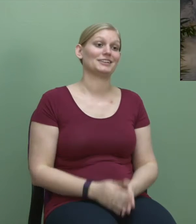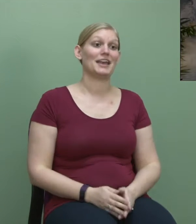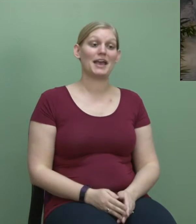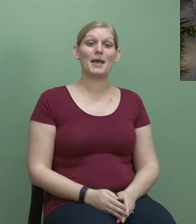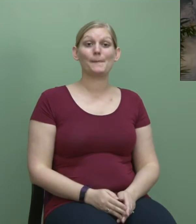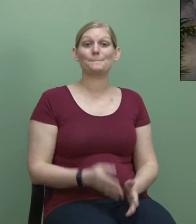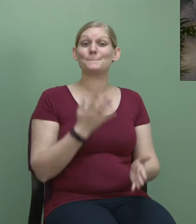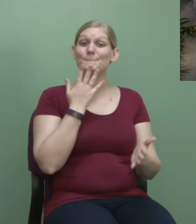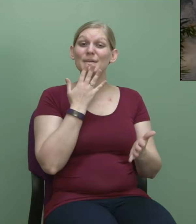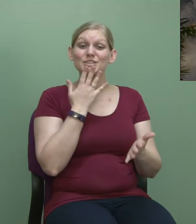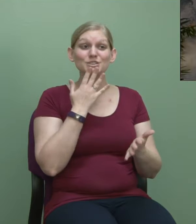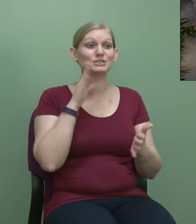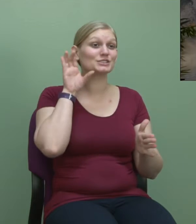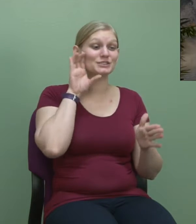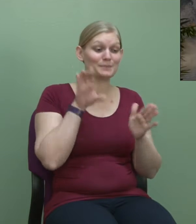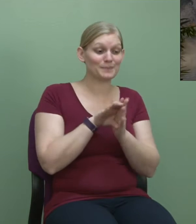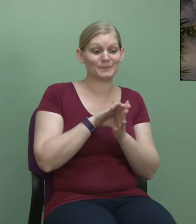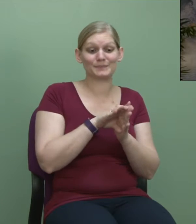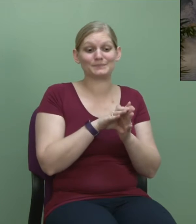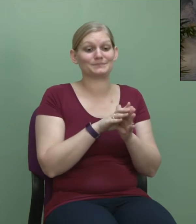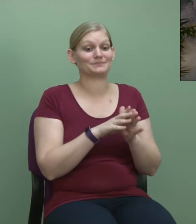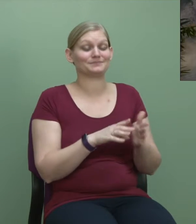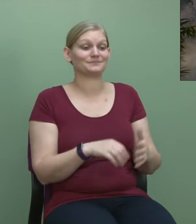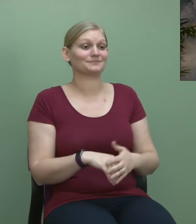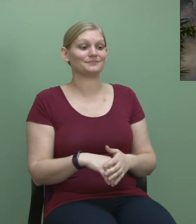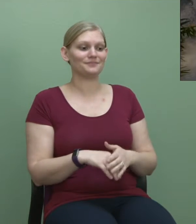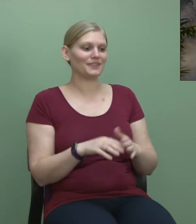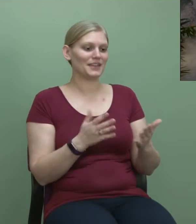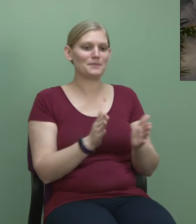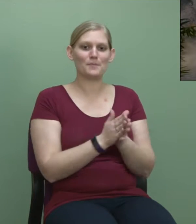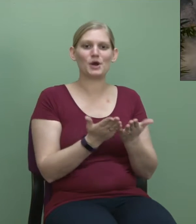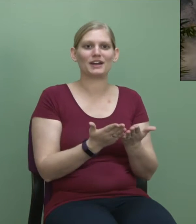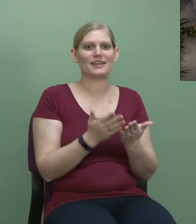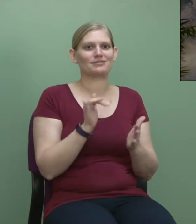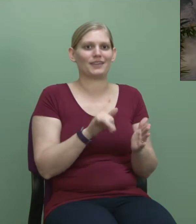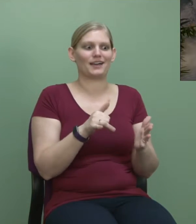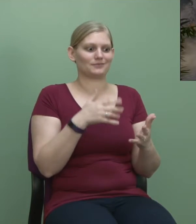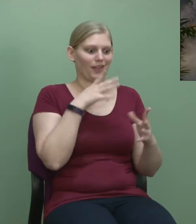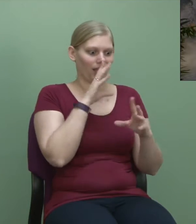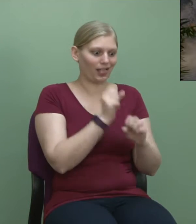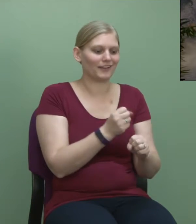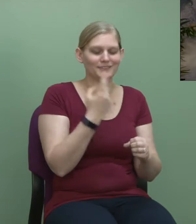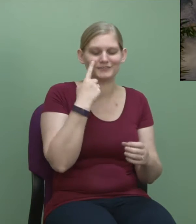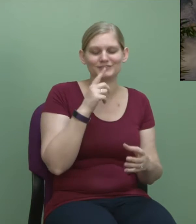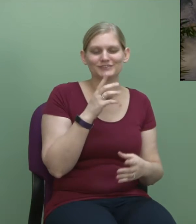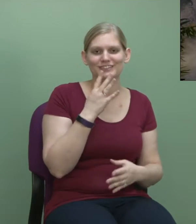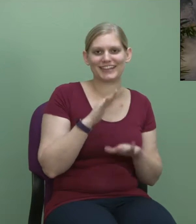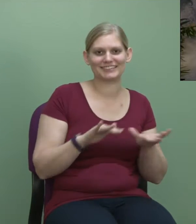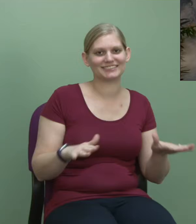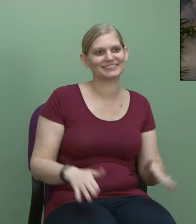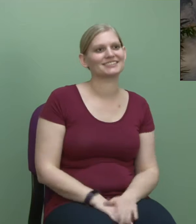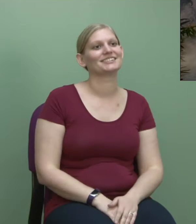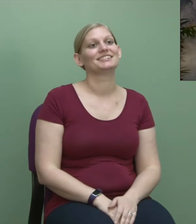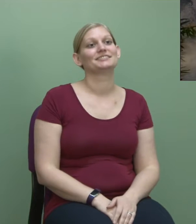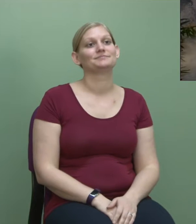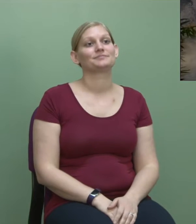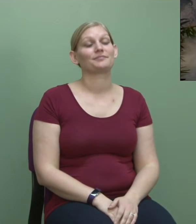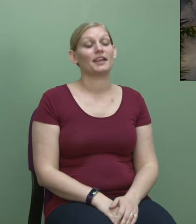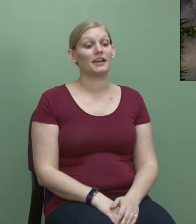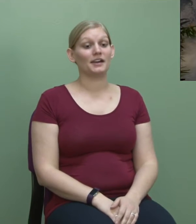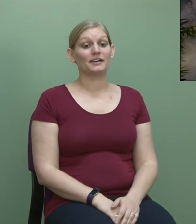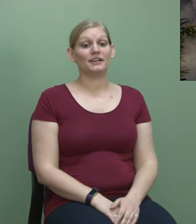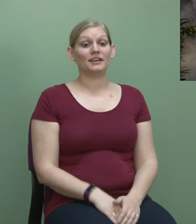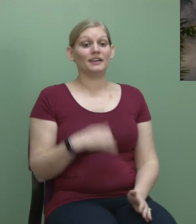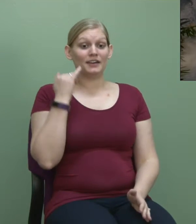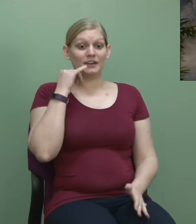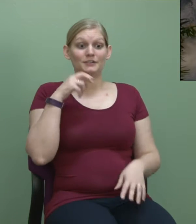books are the main draw for young children initially. But as you spend time reading the words to